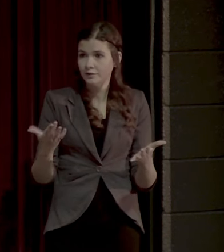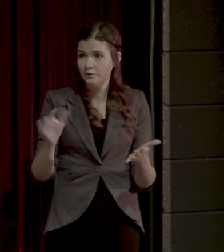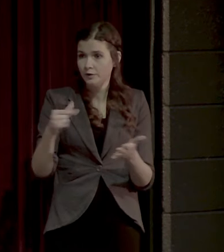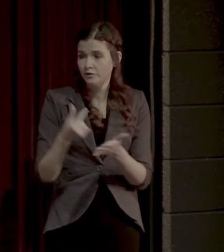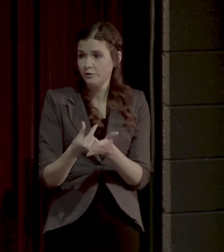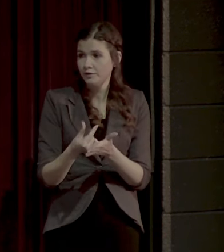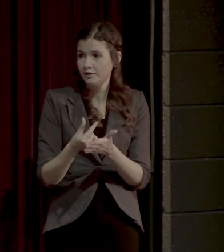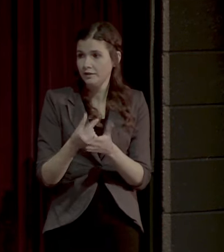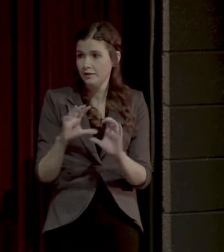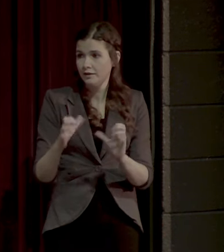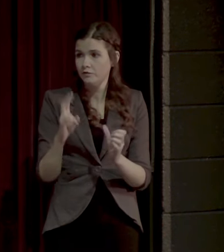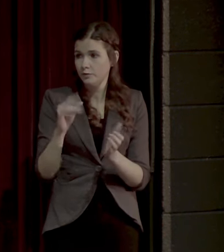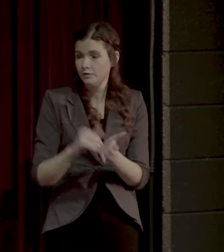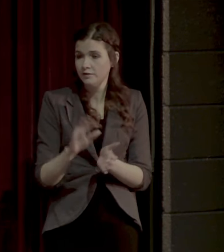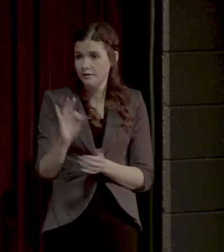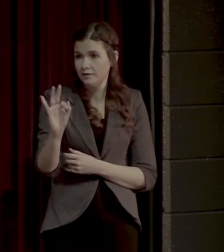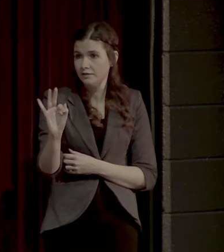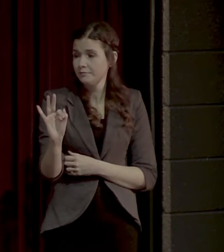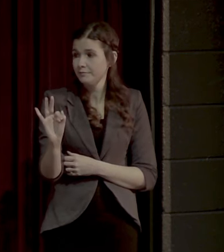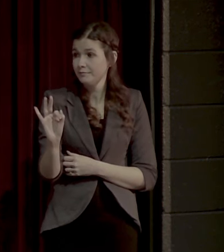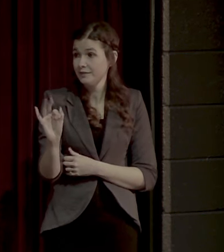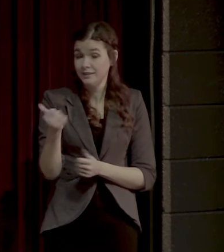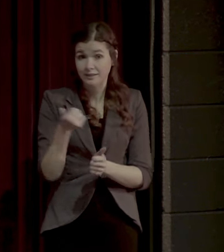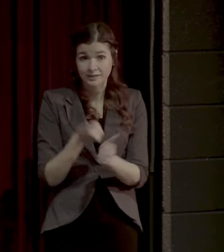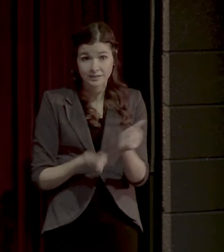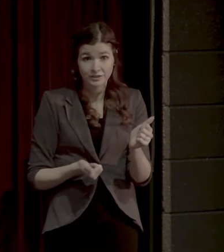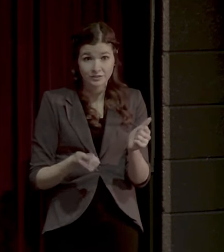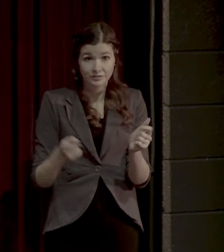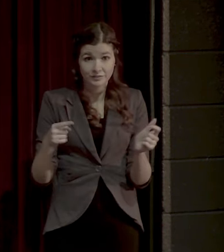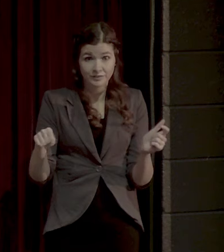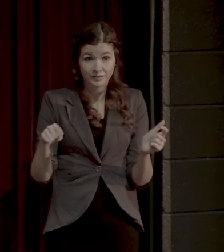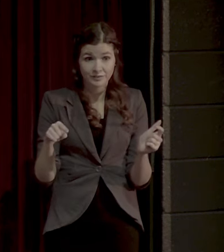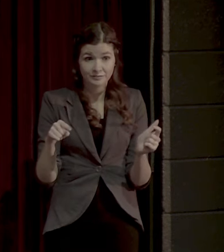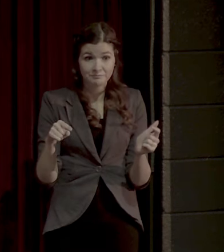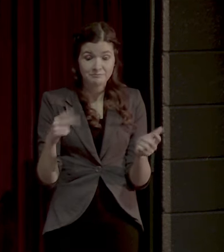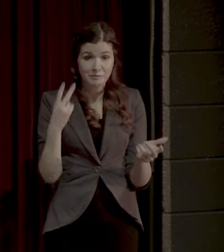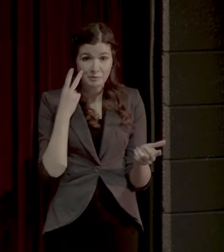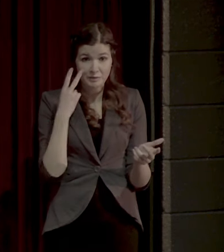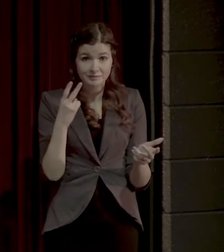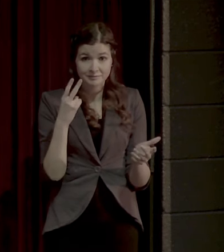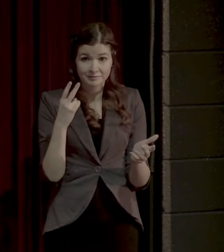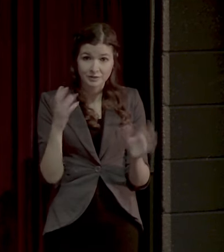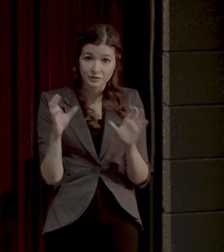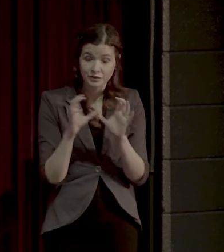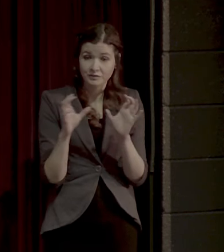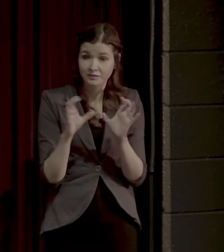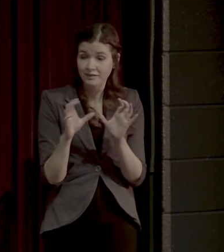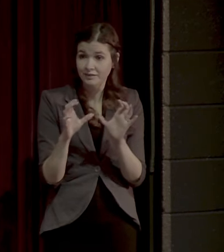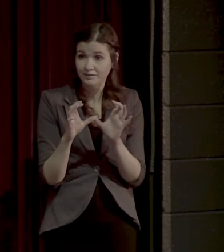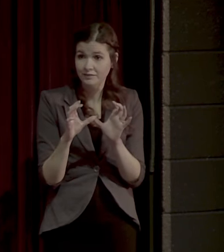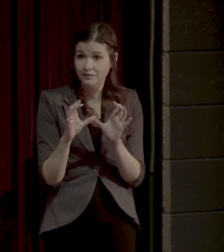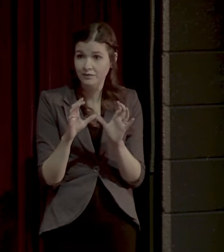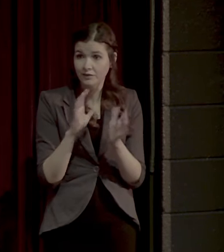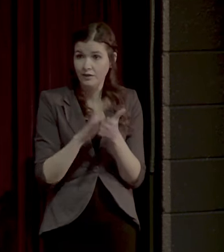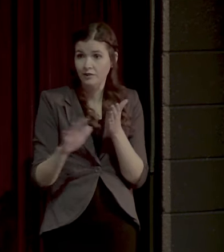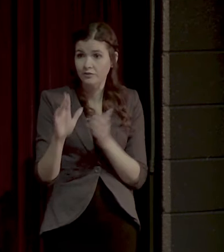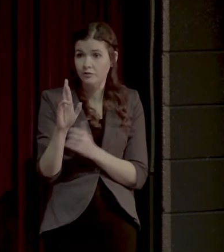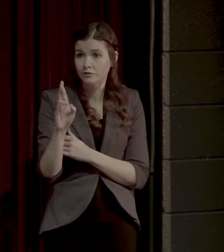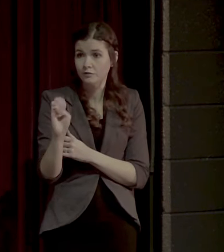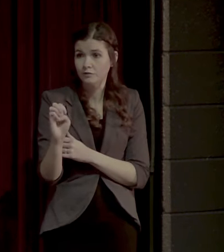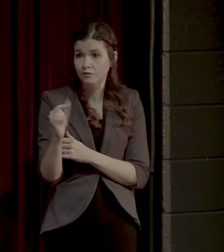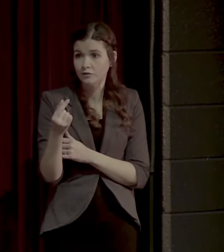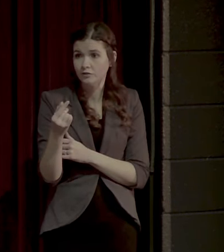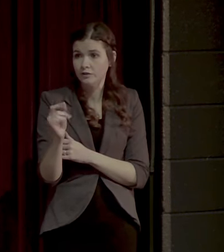graduating class of 2019. Each candidate's record has been reviewed and certified by the college registrar as meeting